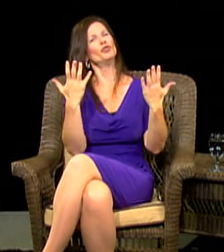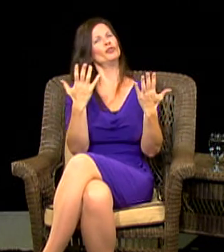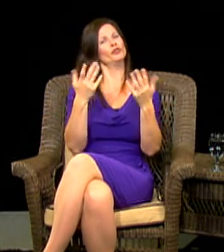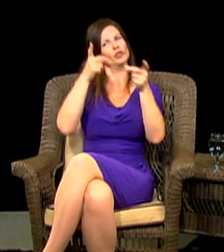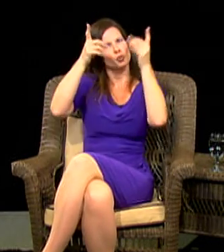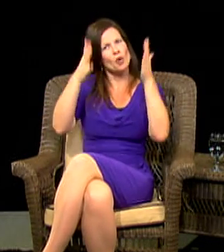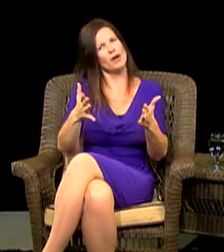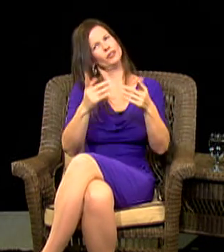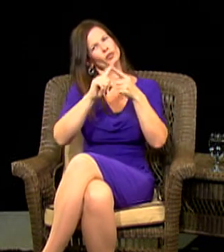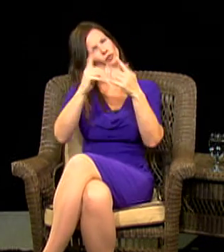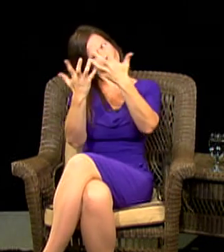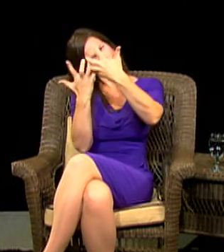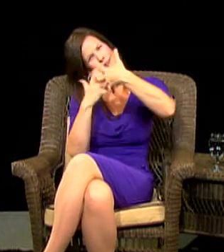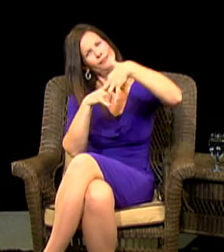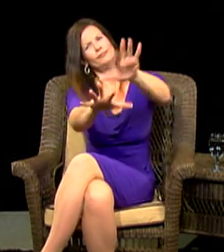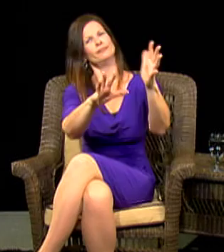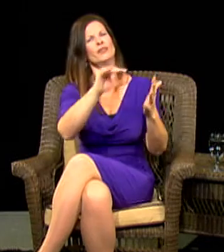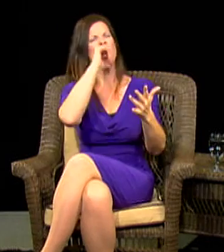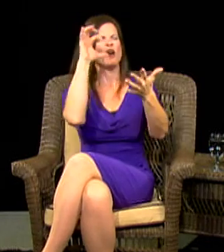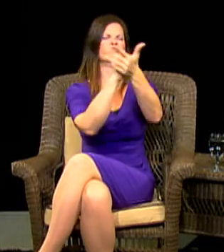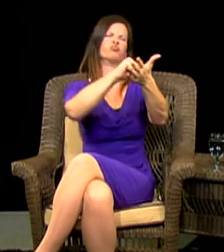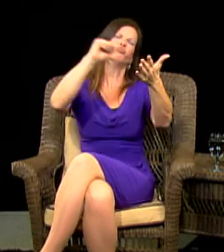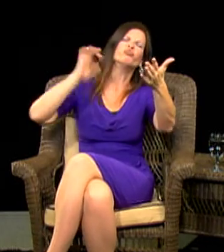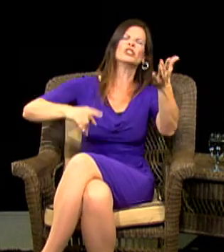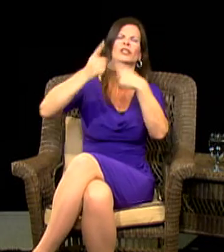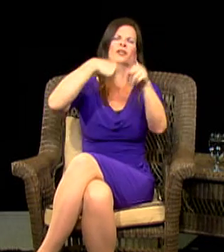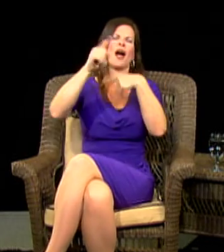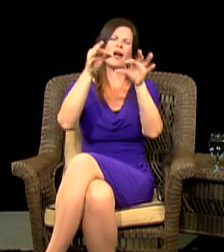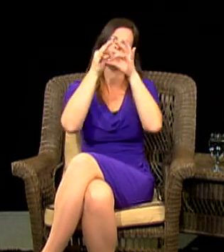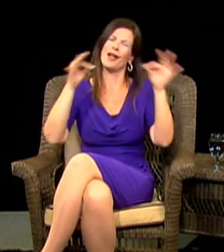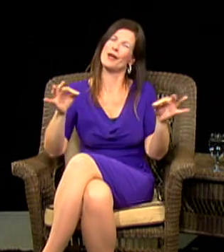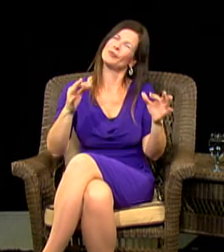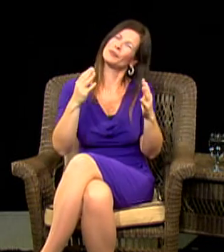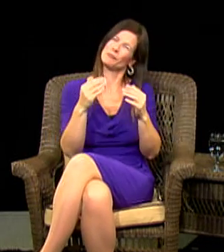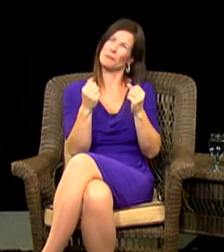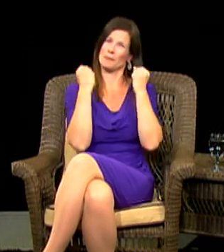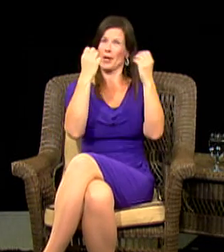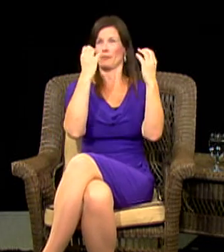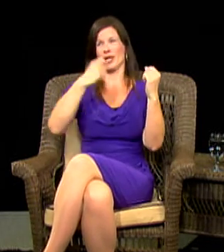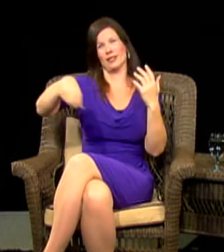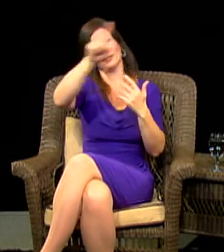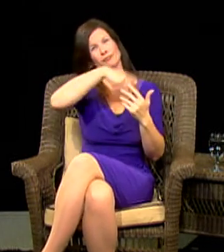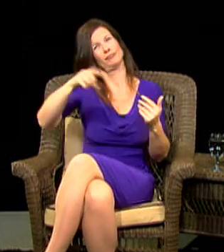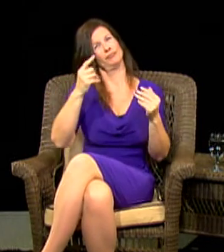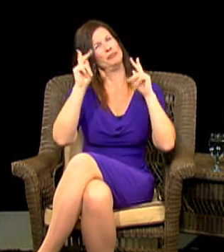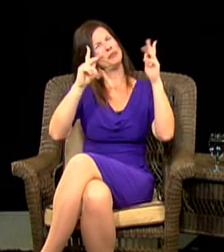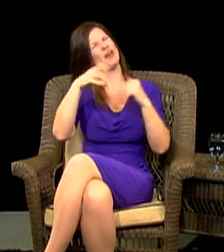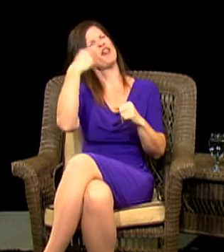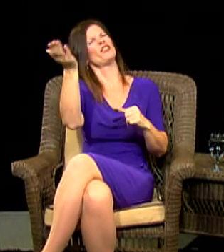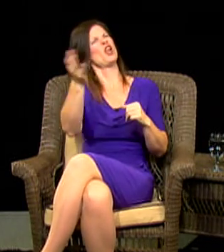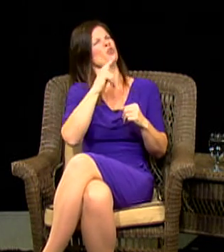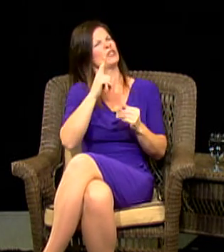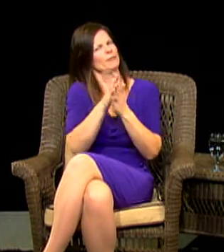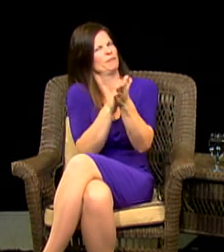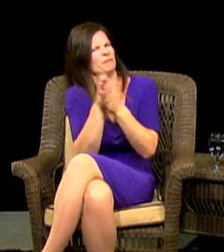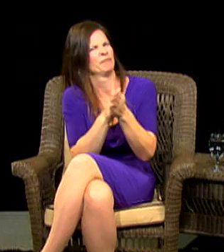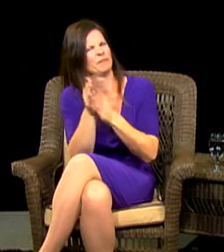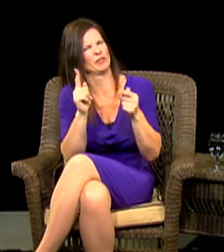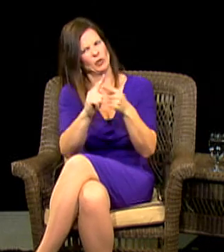and really finding the right person, the right superintendent, somebody who really will be supportive